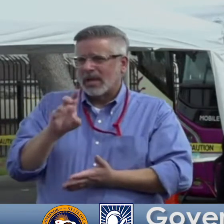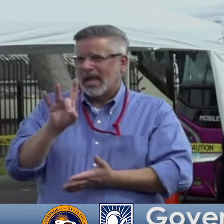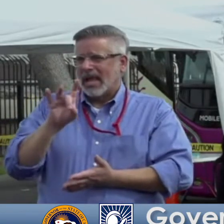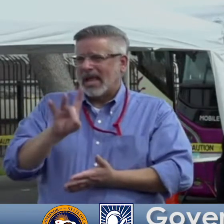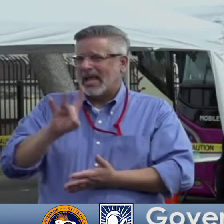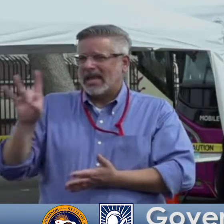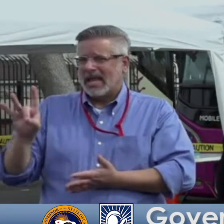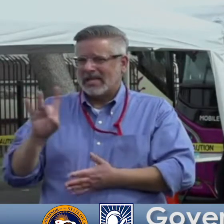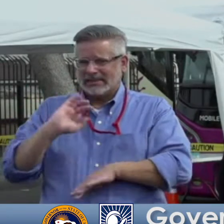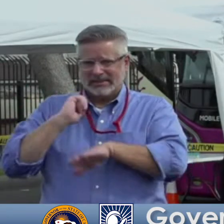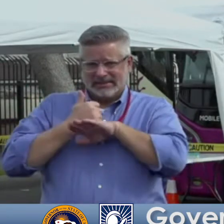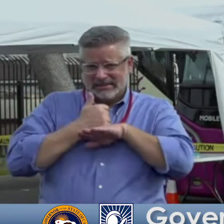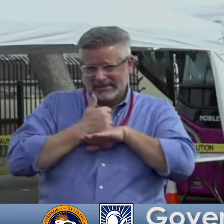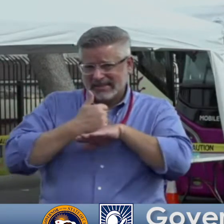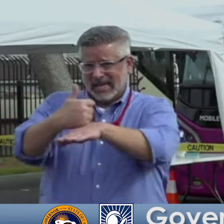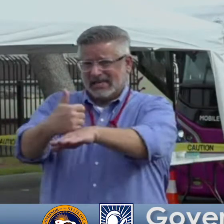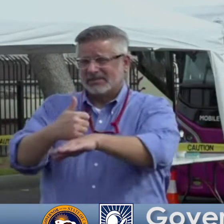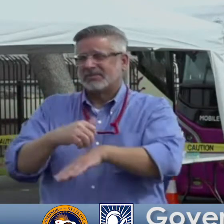6,288 sites.